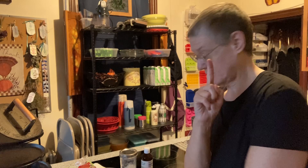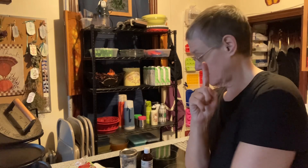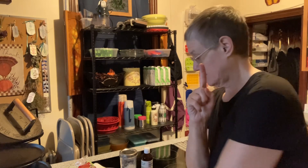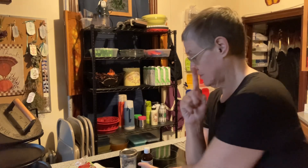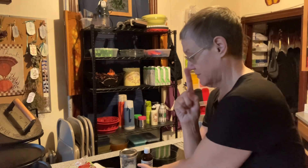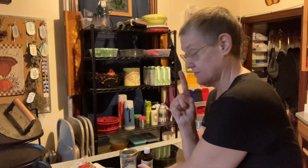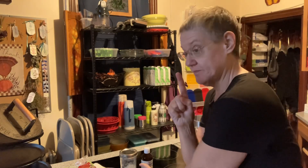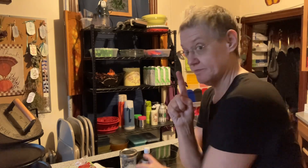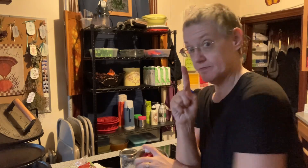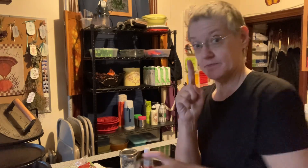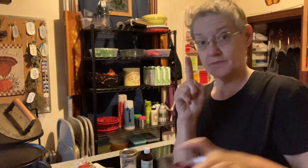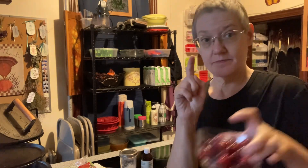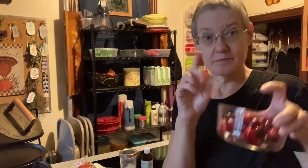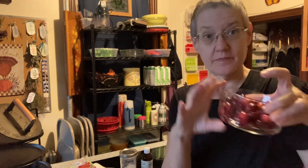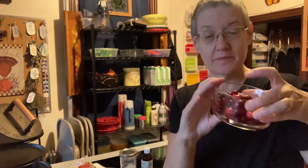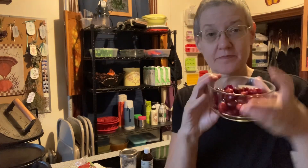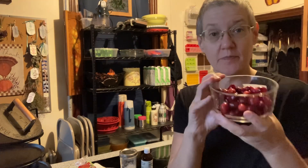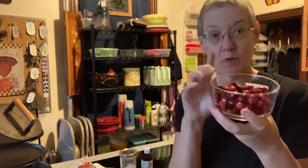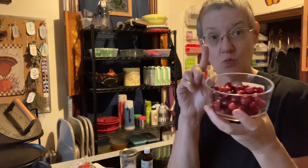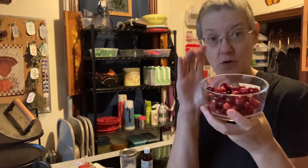well. We're going to use 1 cup.